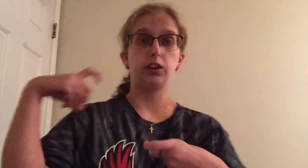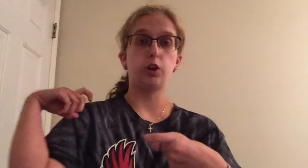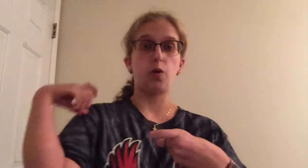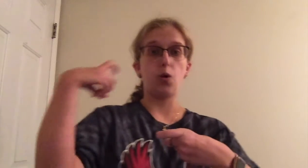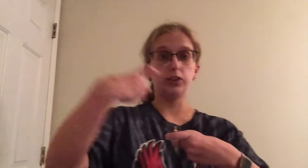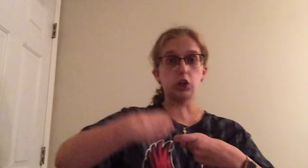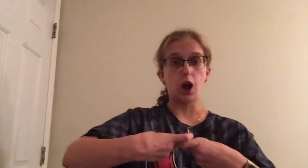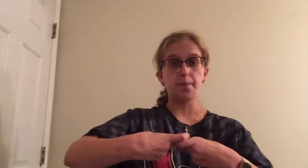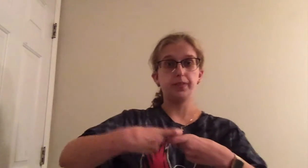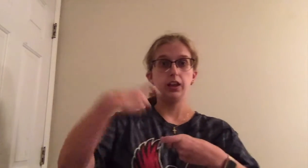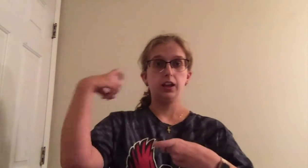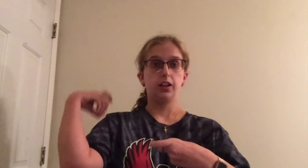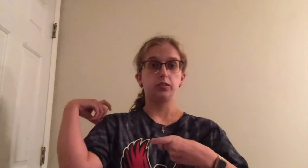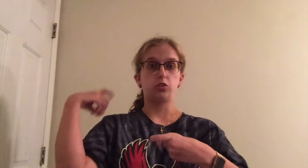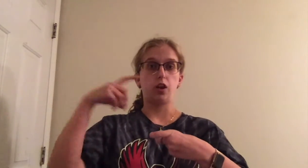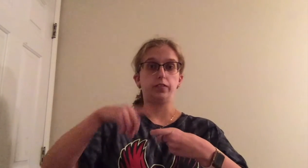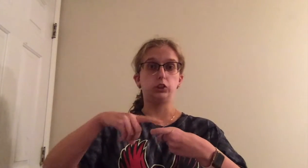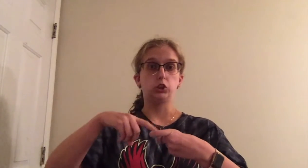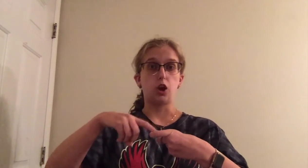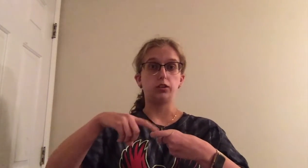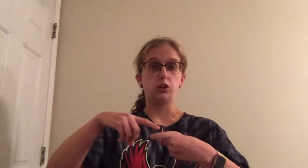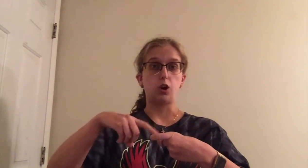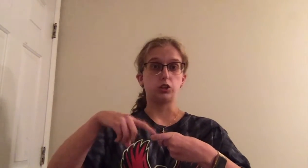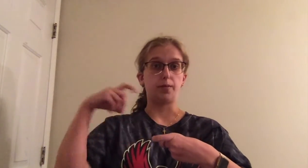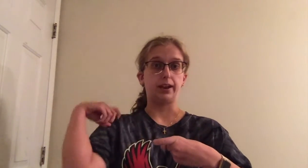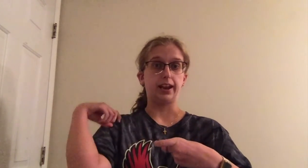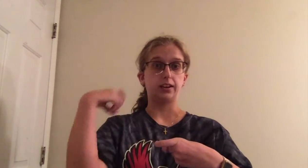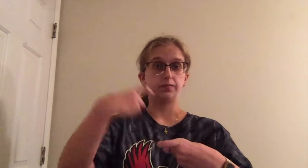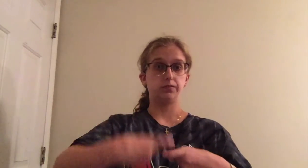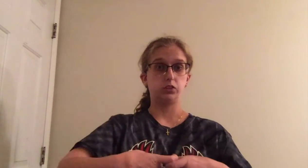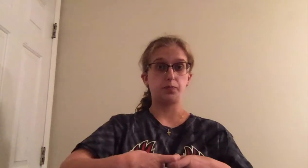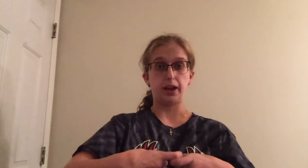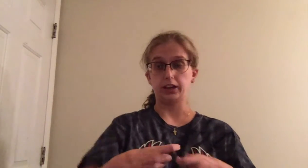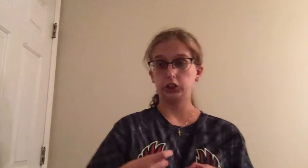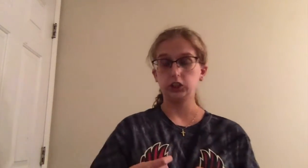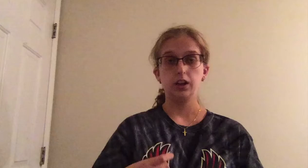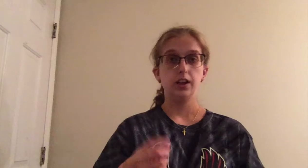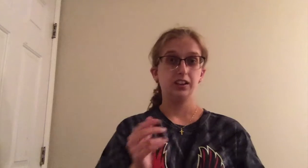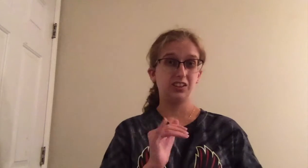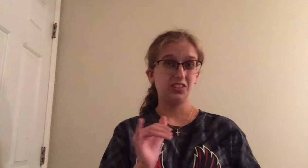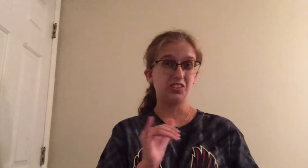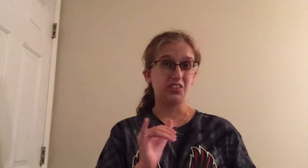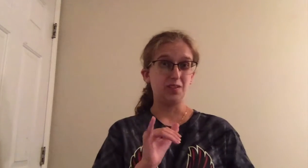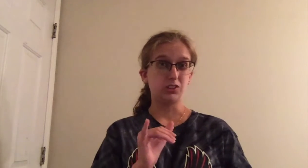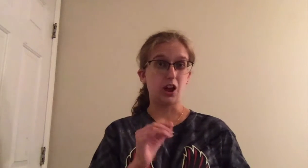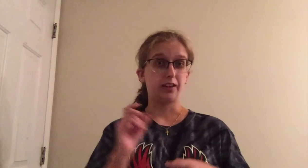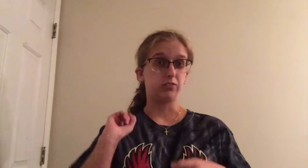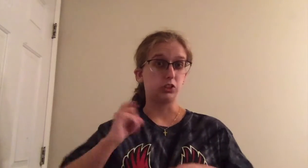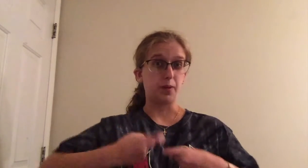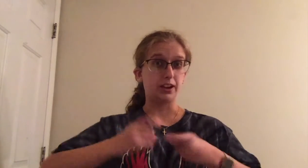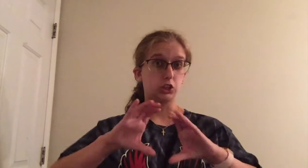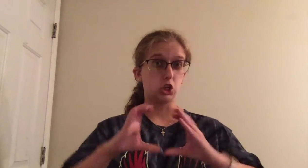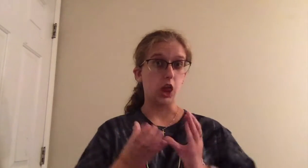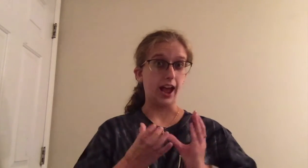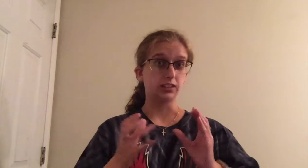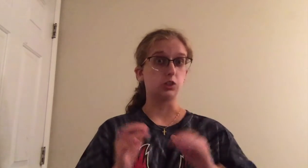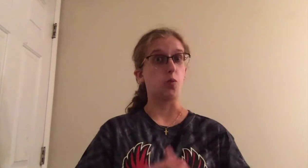go over top of your non-dominant hand. Spanish. This is the same sign for Spanish class as well.